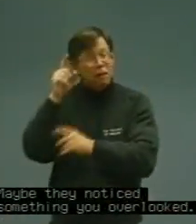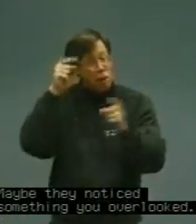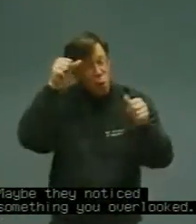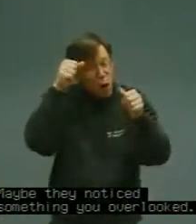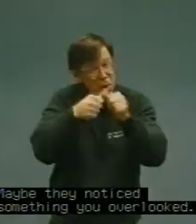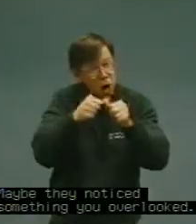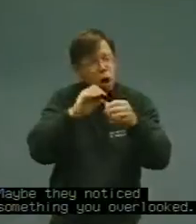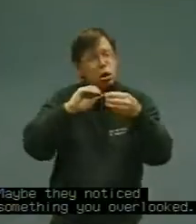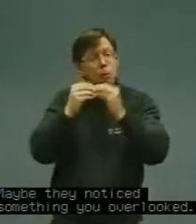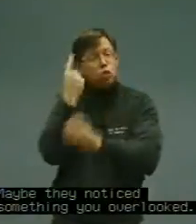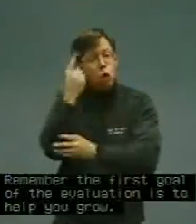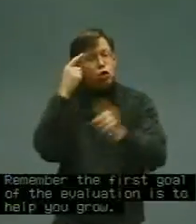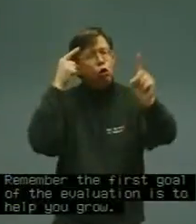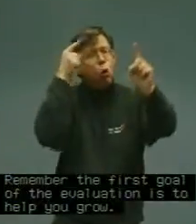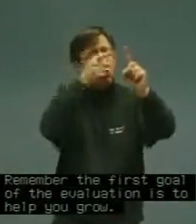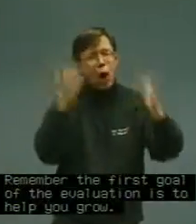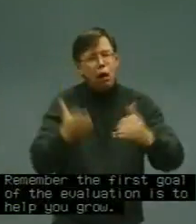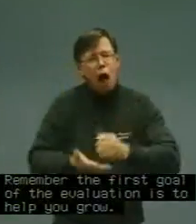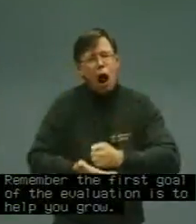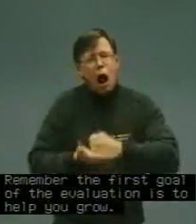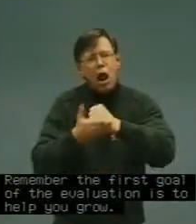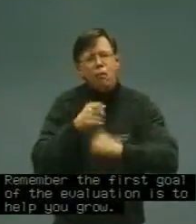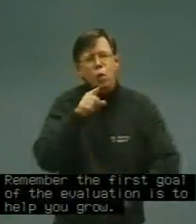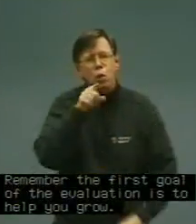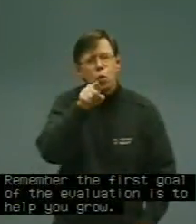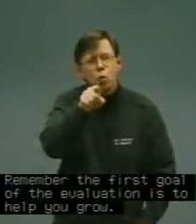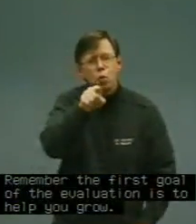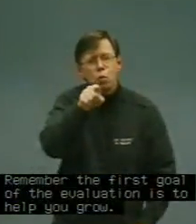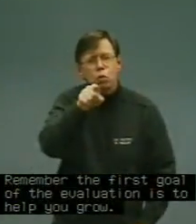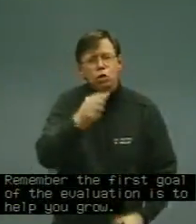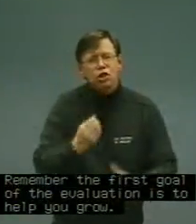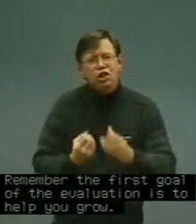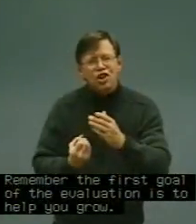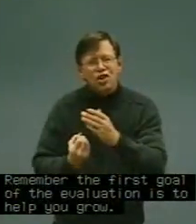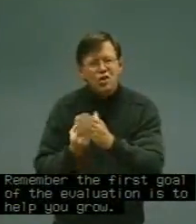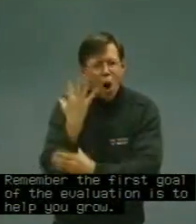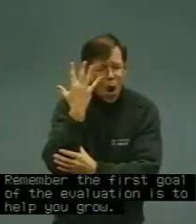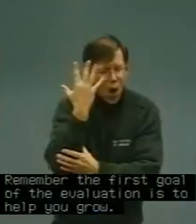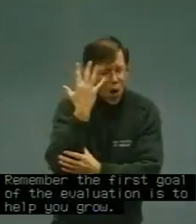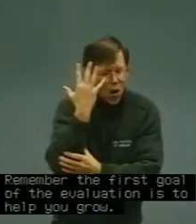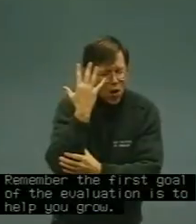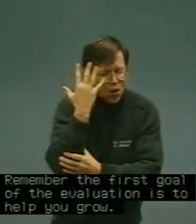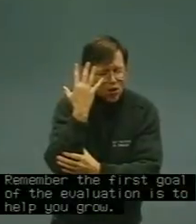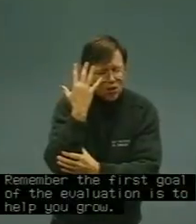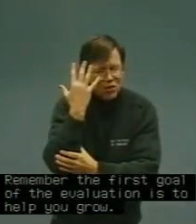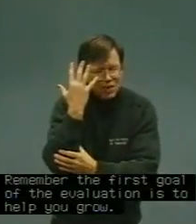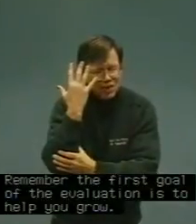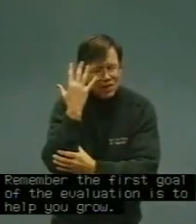Maybe they noticed something you overlooked. Remember, the first goal of the evaluation is to help you grow.